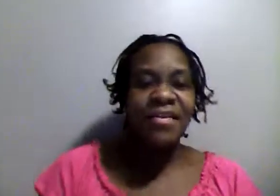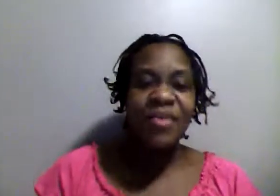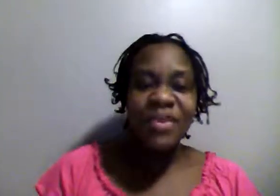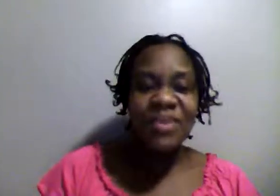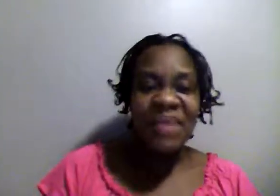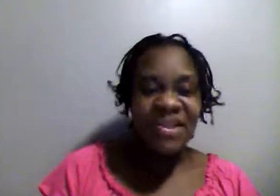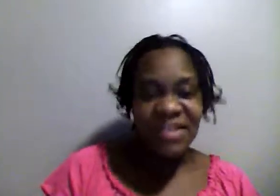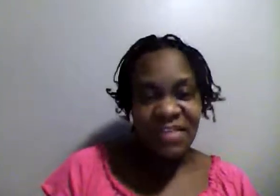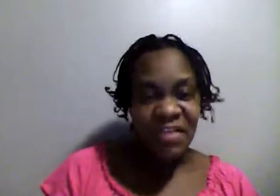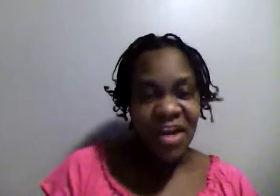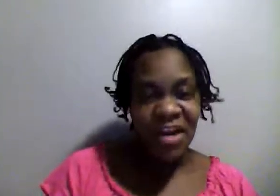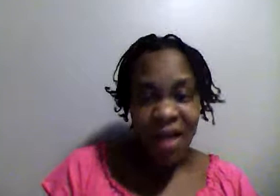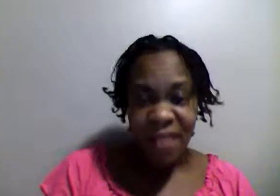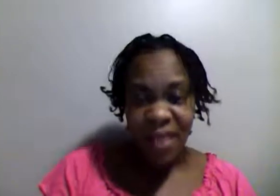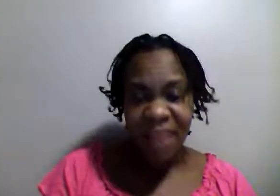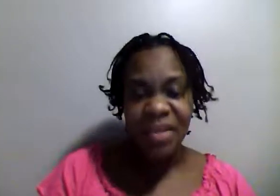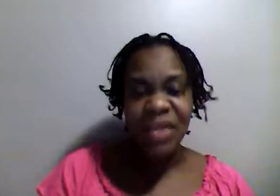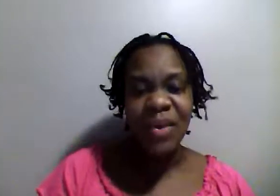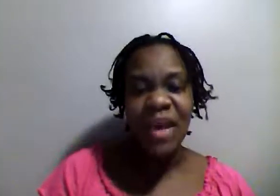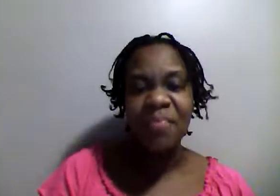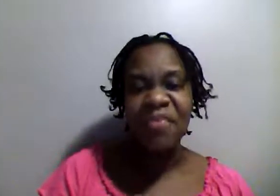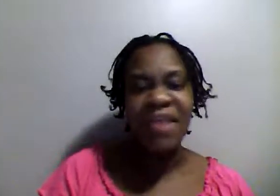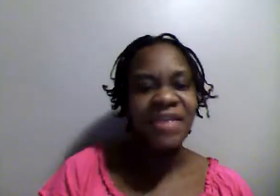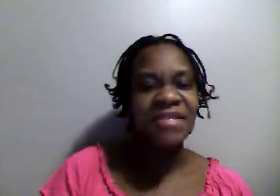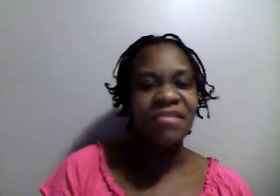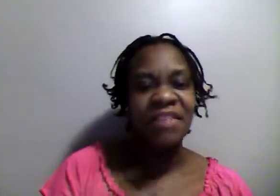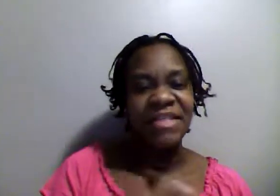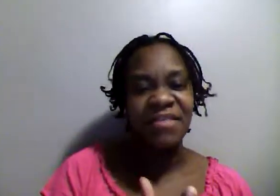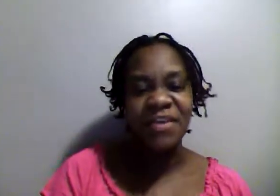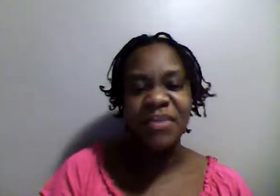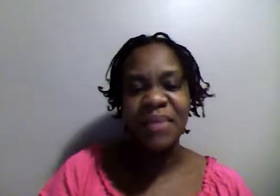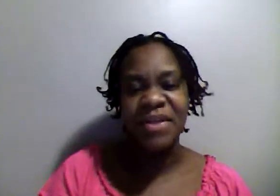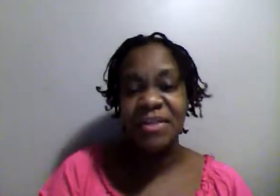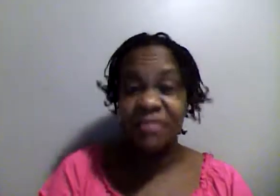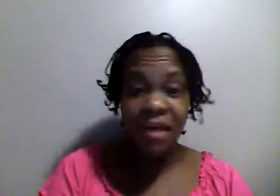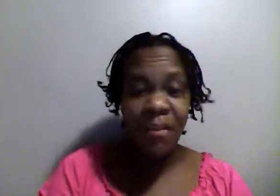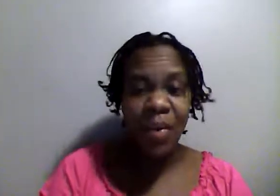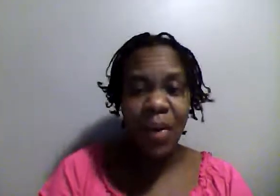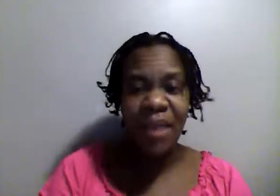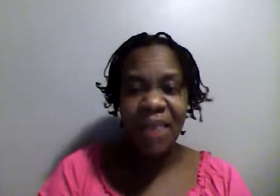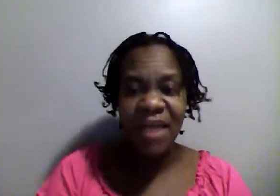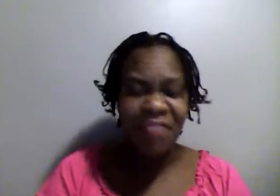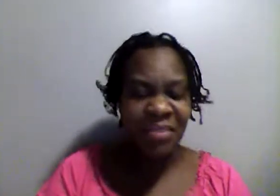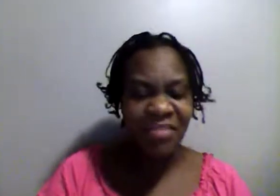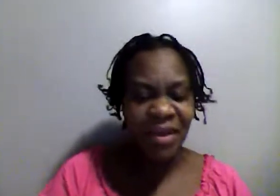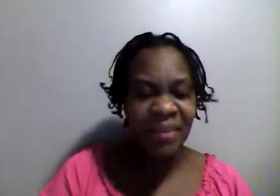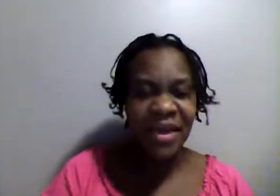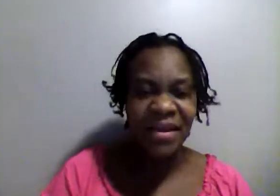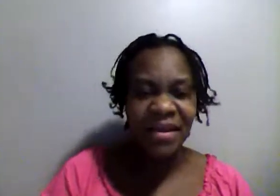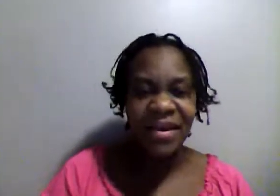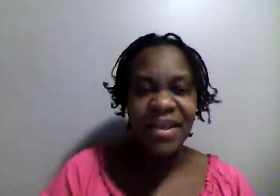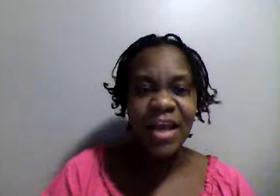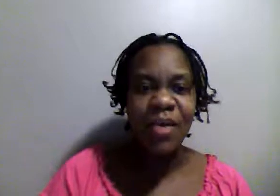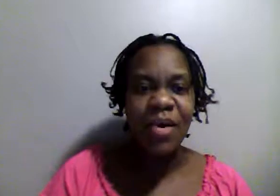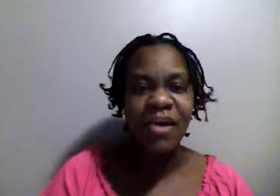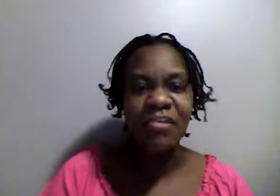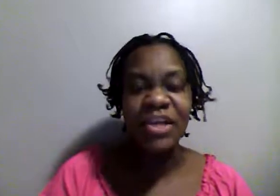those tomatoes have already gone bad, but you can prevent the rest of your tomatoes from going bad, from developing yellow or green